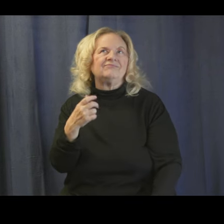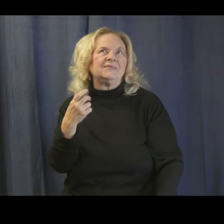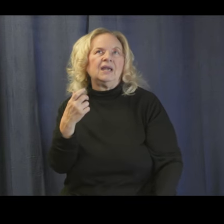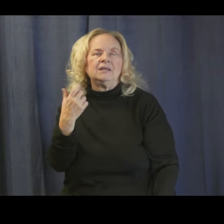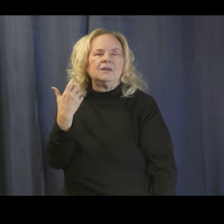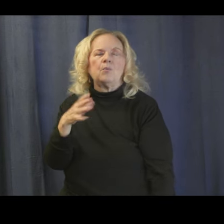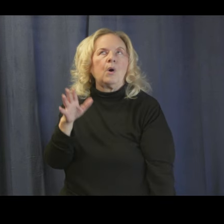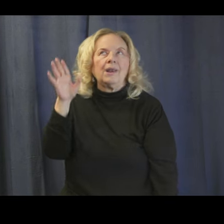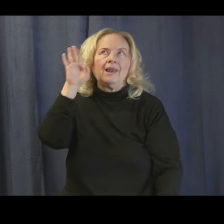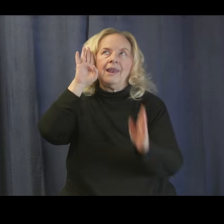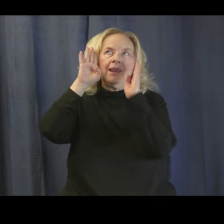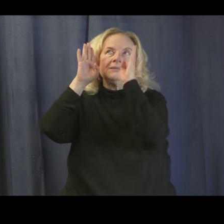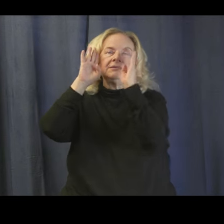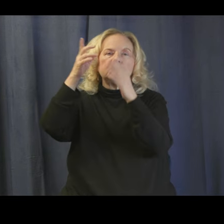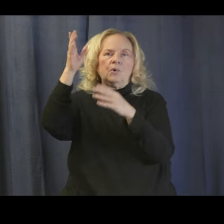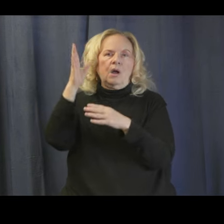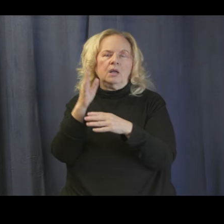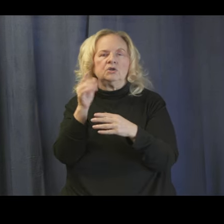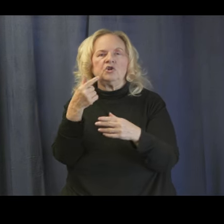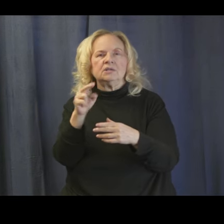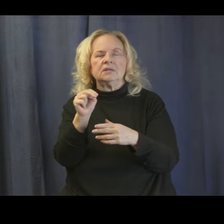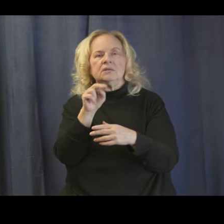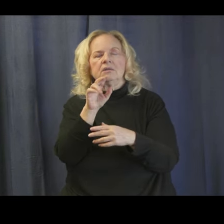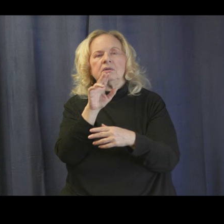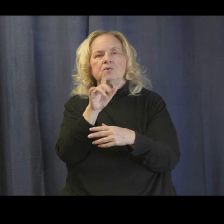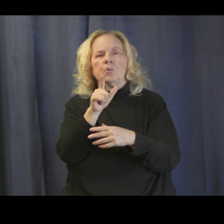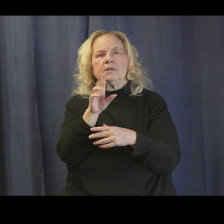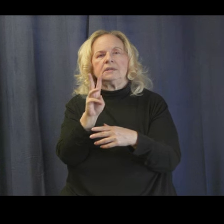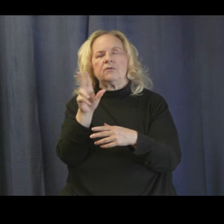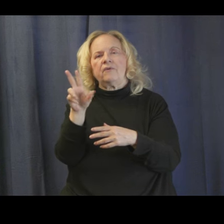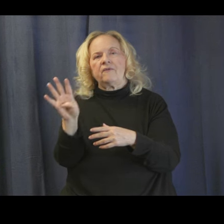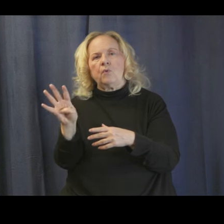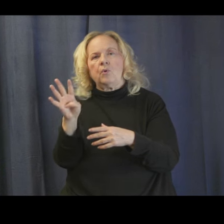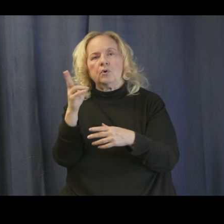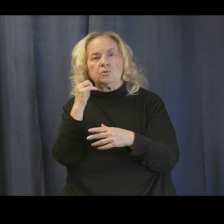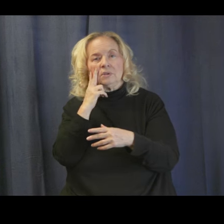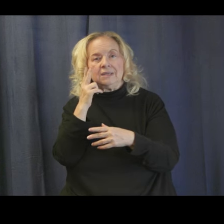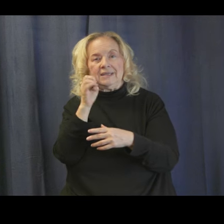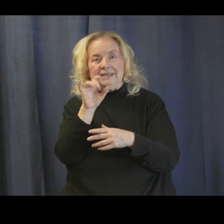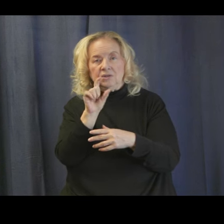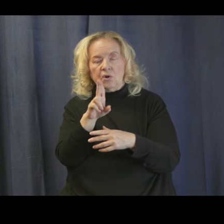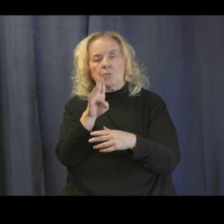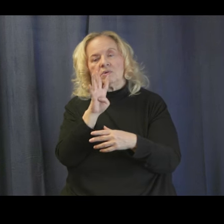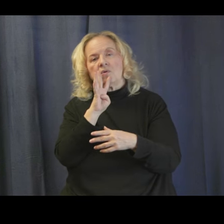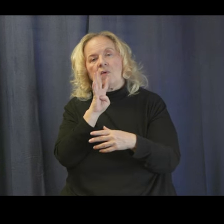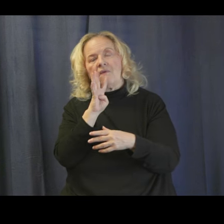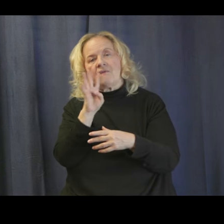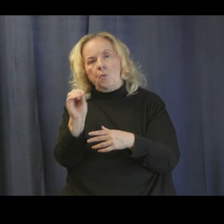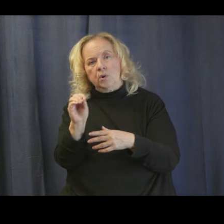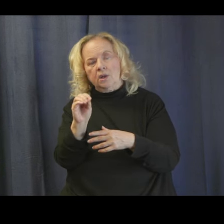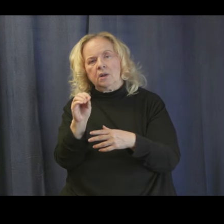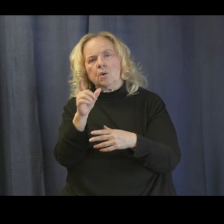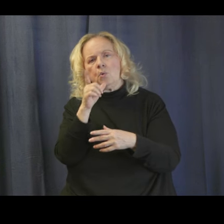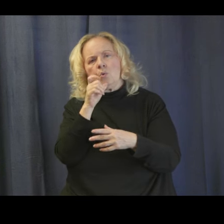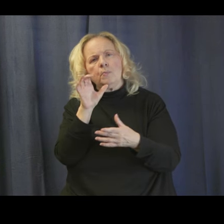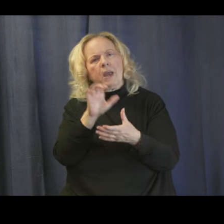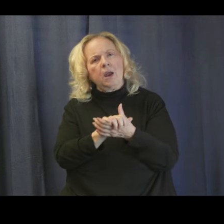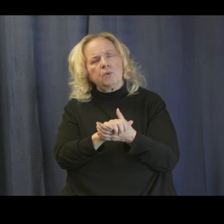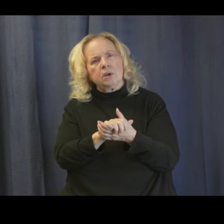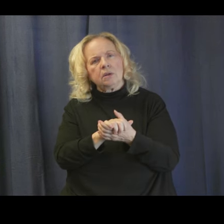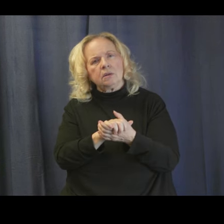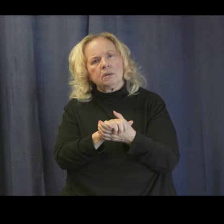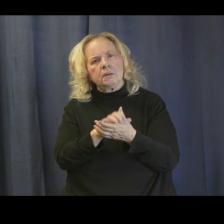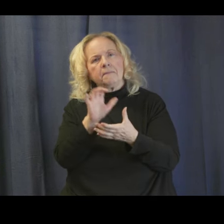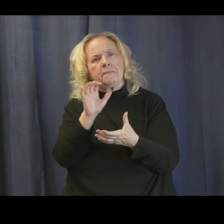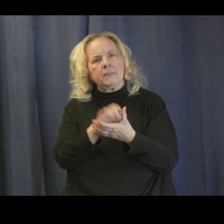didn't want to hear from God. And so Genesis 26:34, we see Esau was 40 years old. And who did he